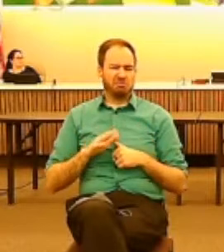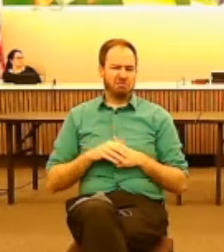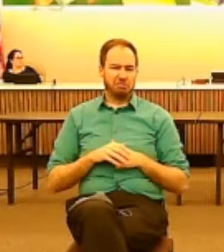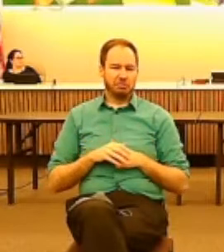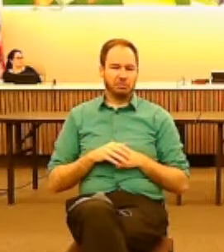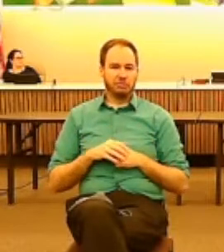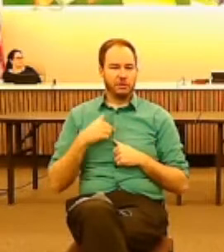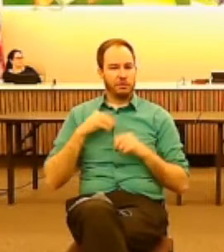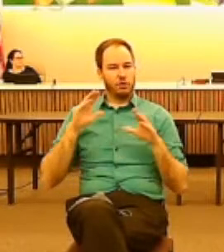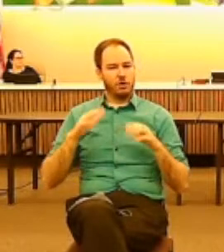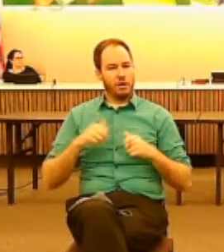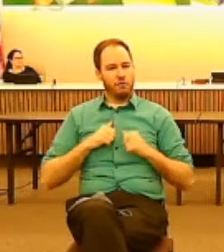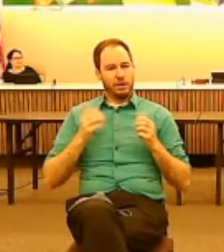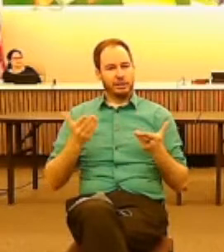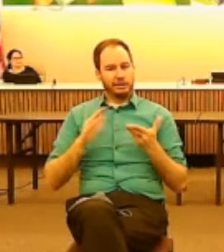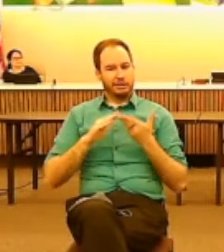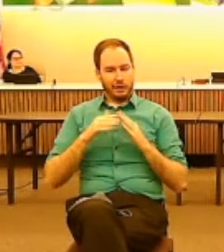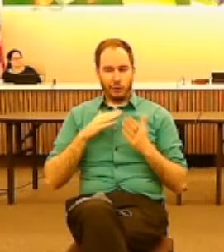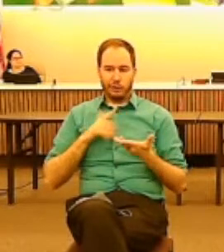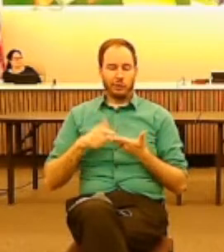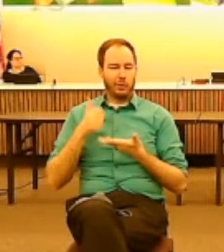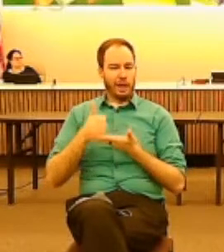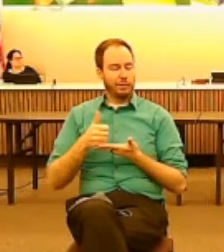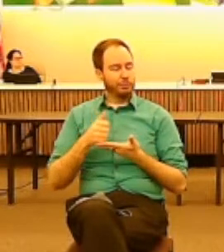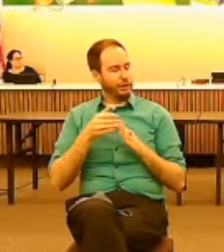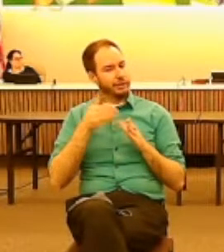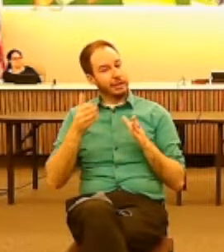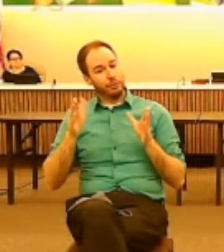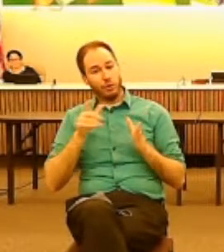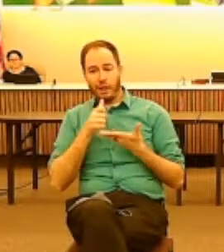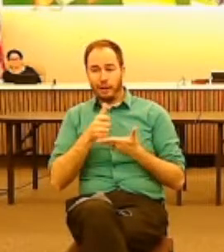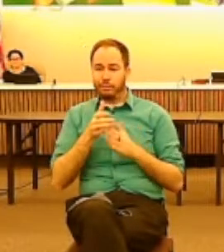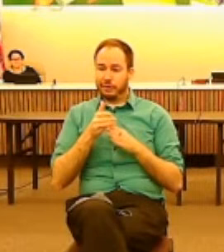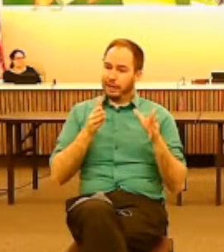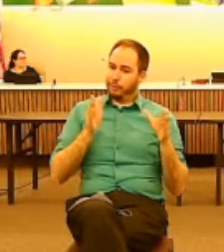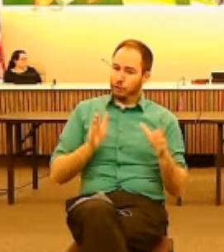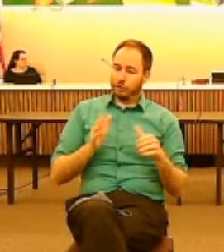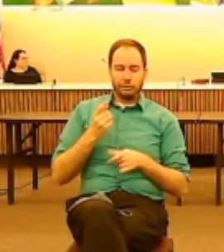town and willing to help. Yeah. So, Neighbors helping neighbors. yep.